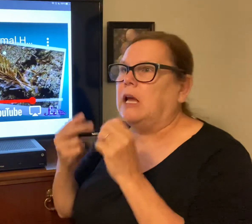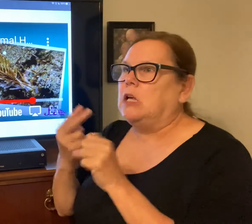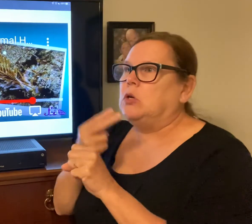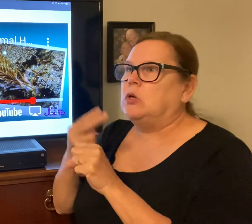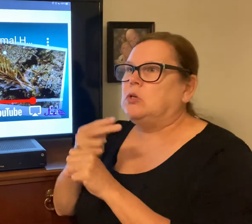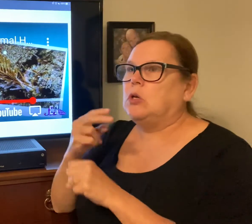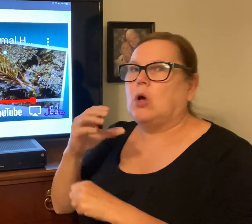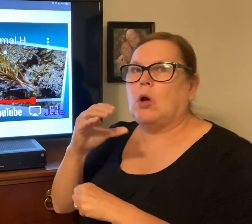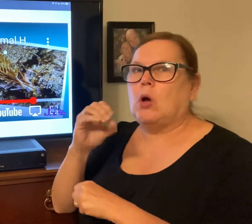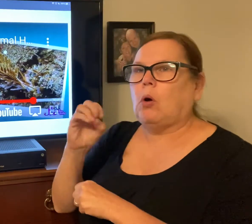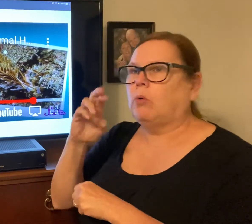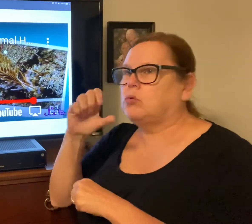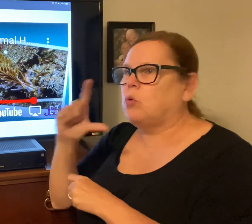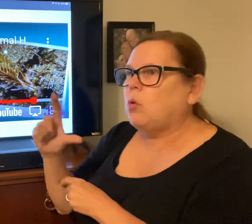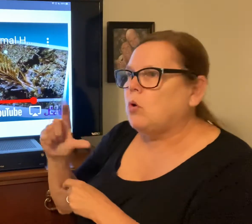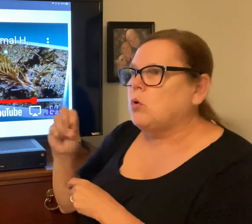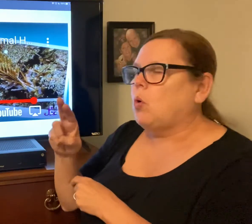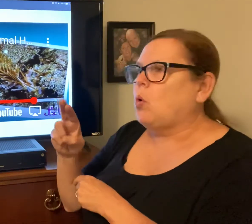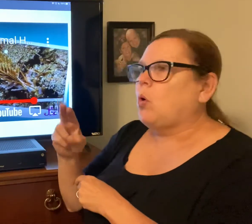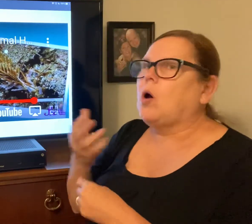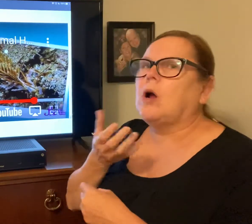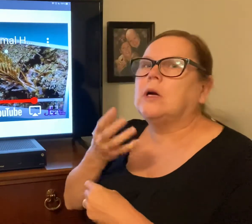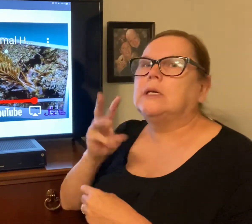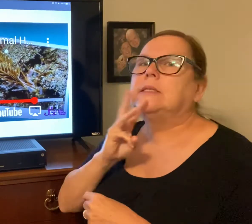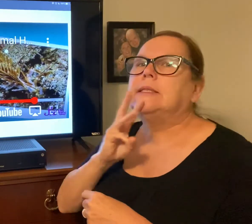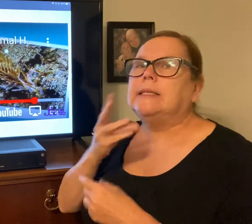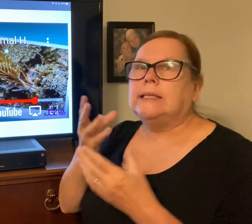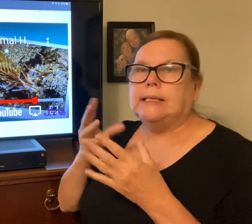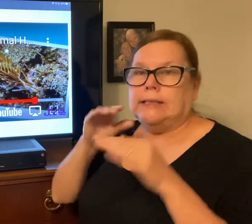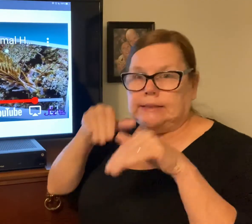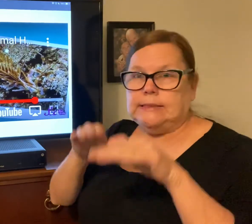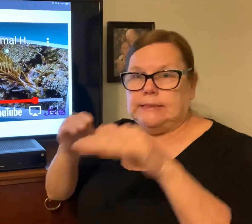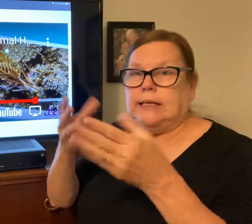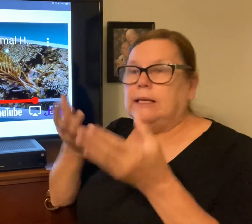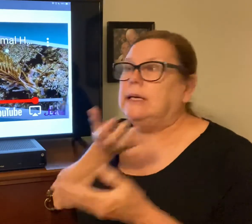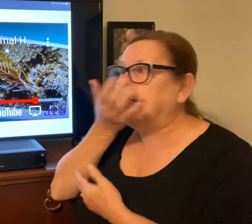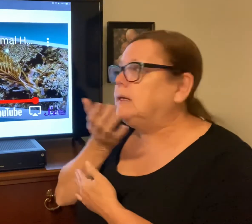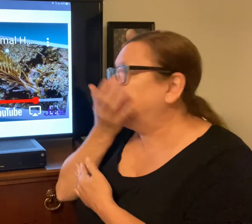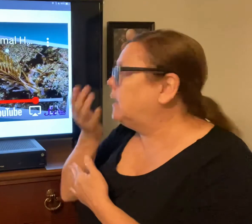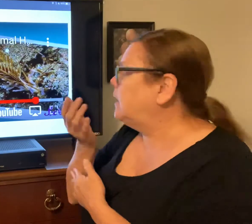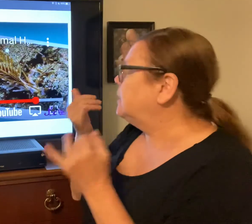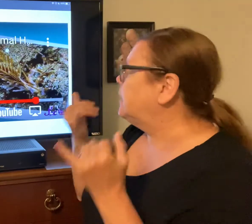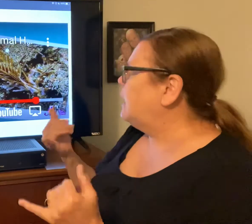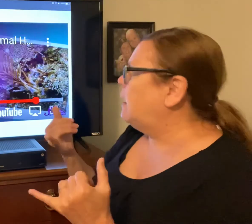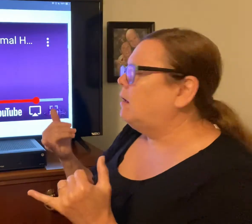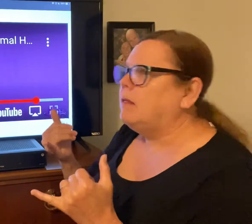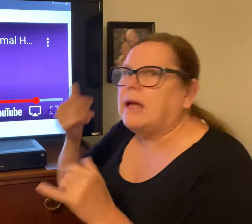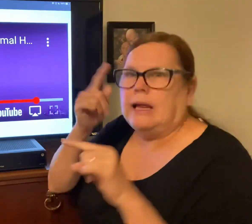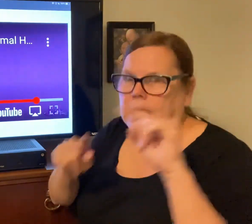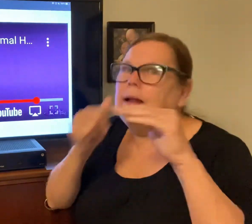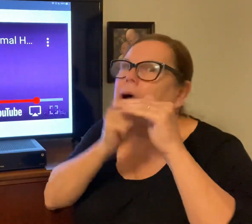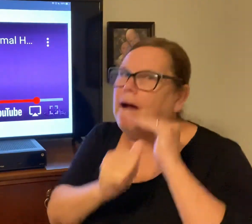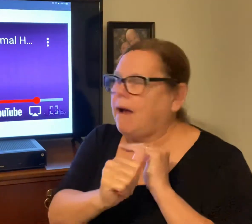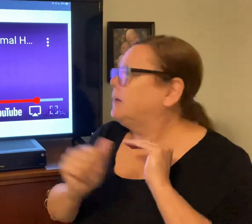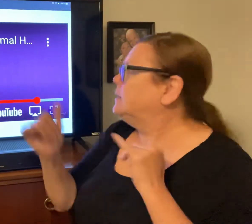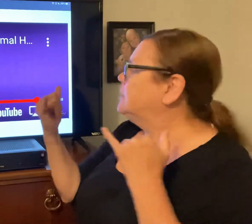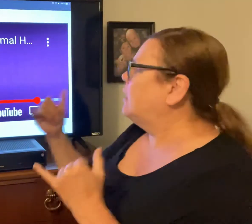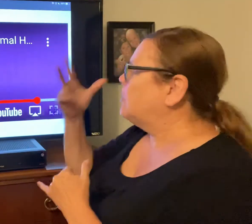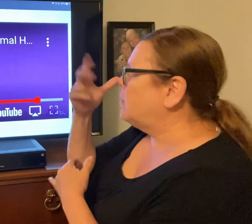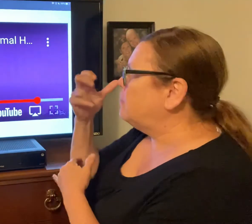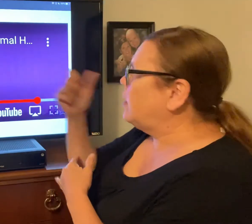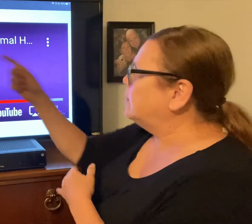sea anemones, or seaweed. When it's all covered up and sitting still, the crab is nearly invisible. Then there's this insect